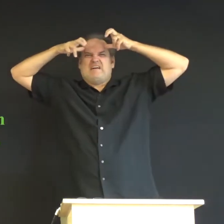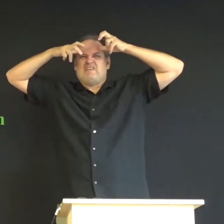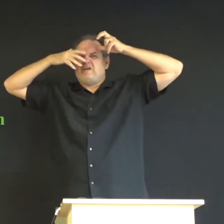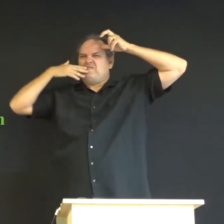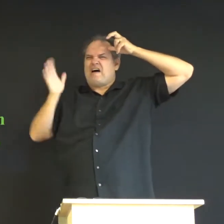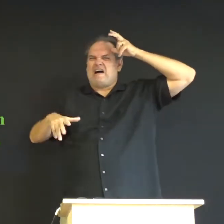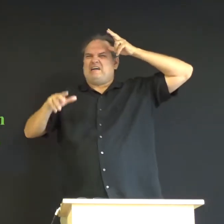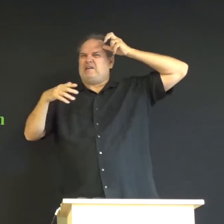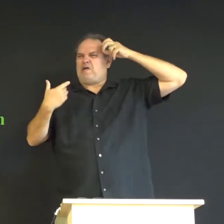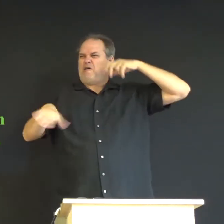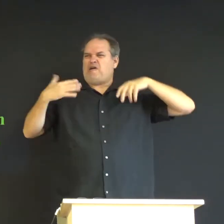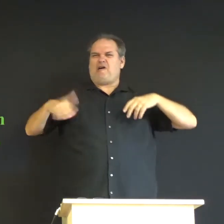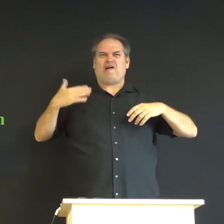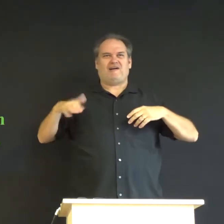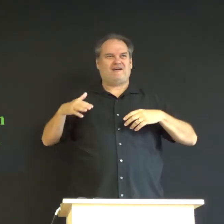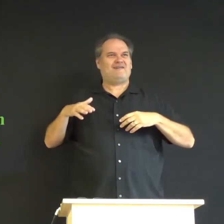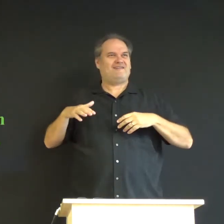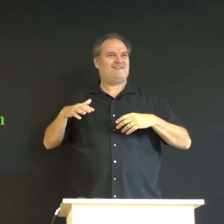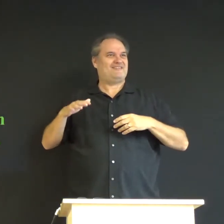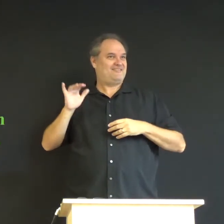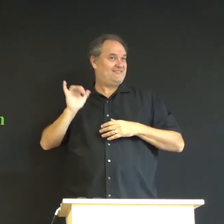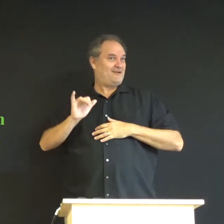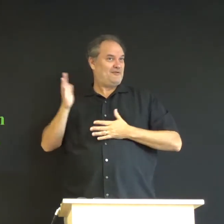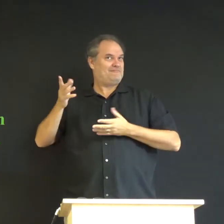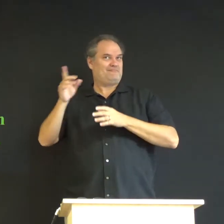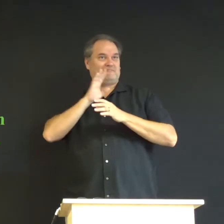The devil did this, the devil did that, blah, blah, blah, blah.